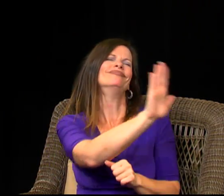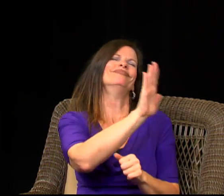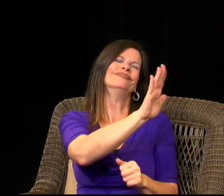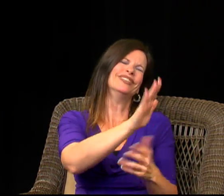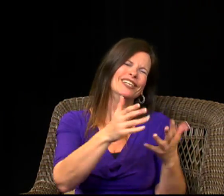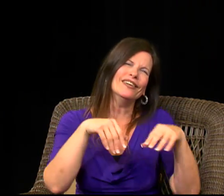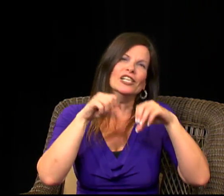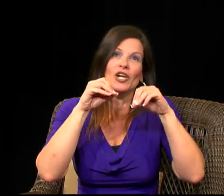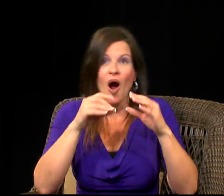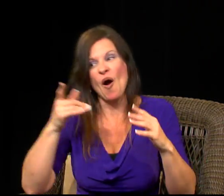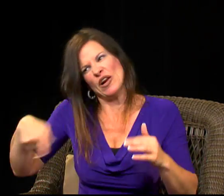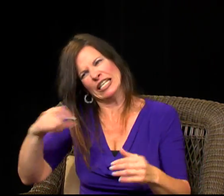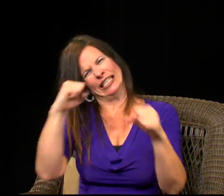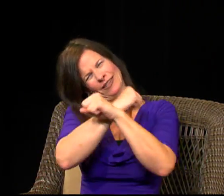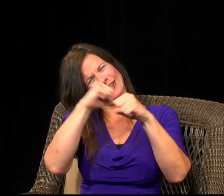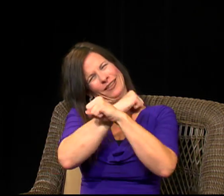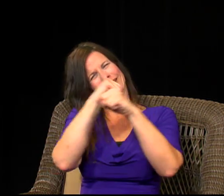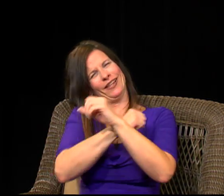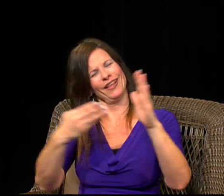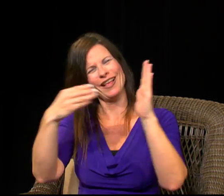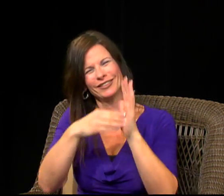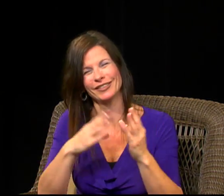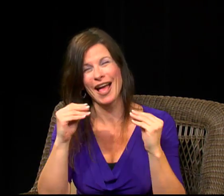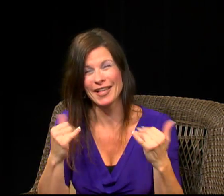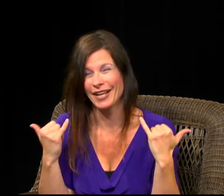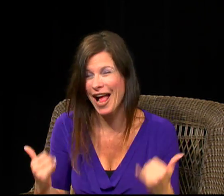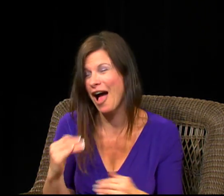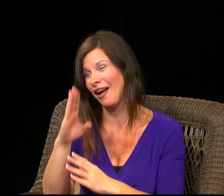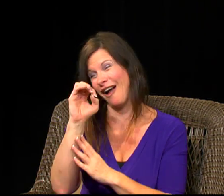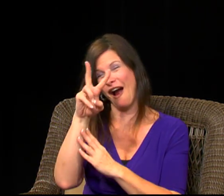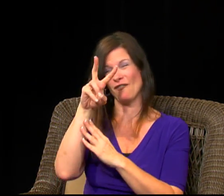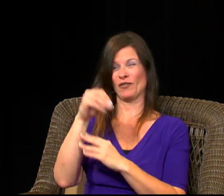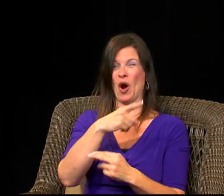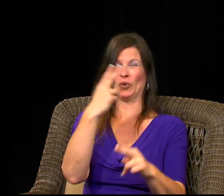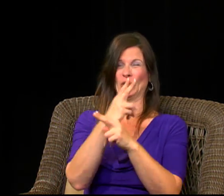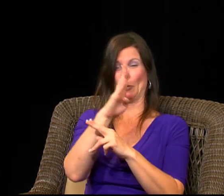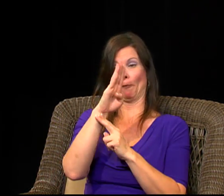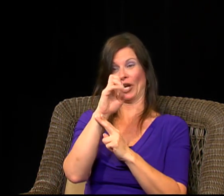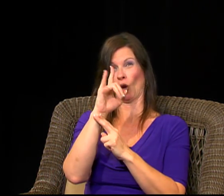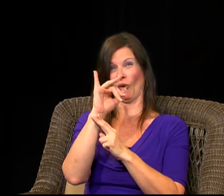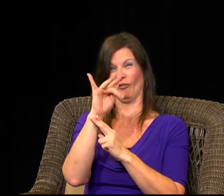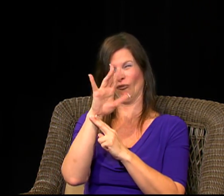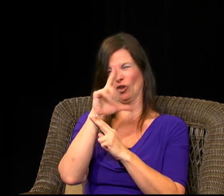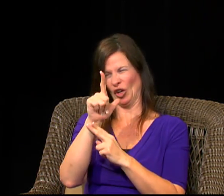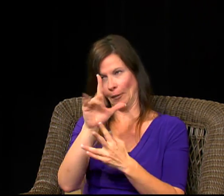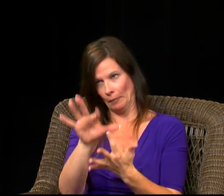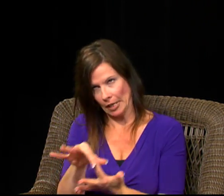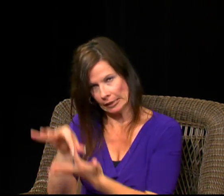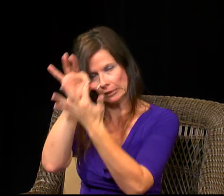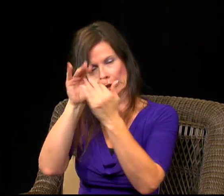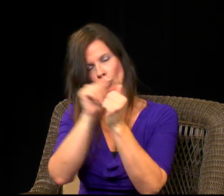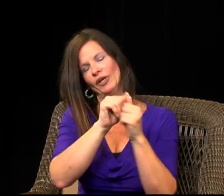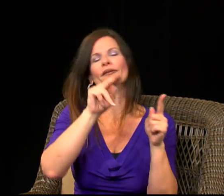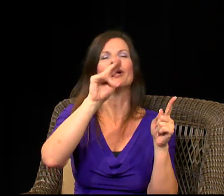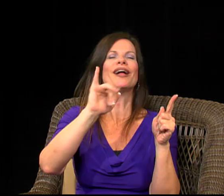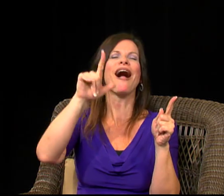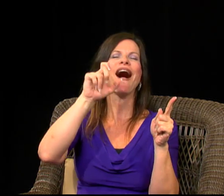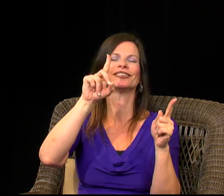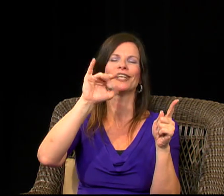outdated, I would say, vision of what a woman should look like. So now, Convo